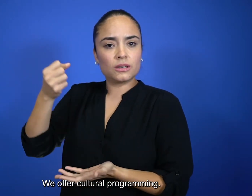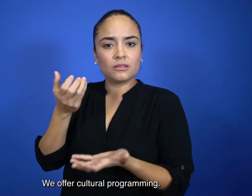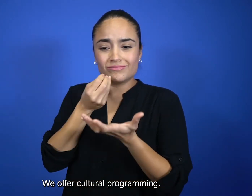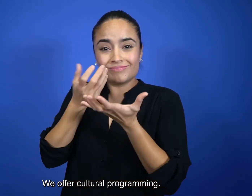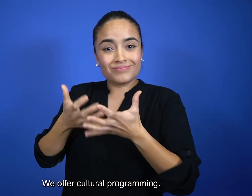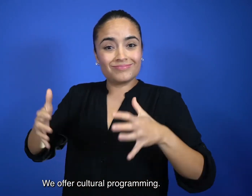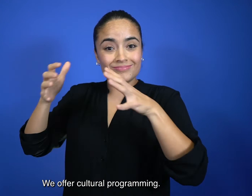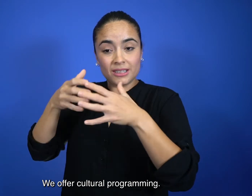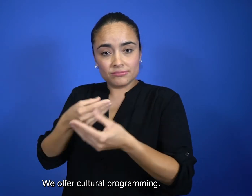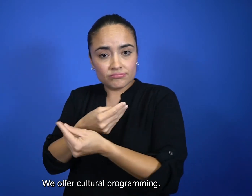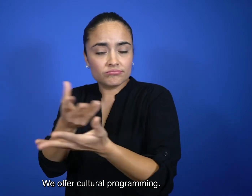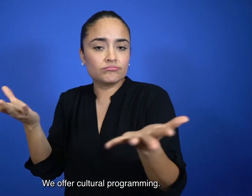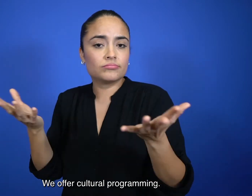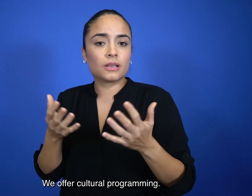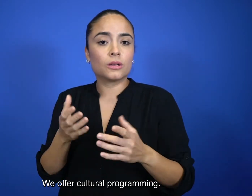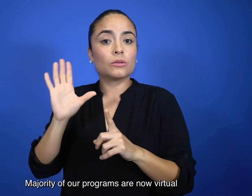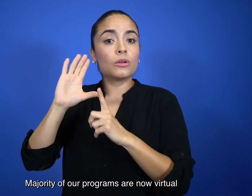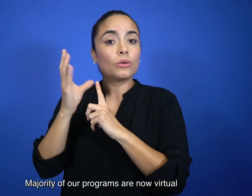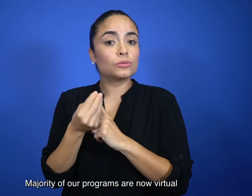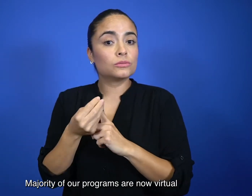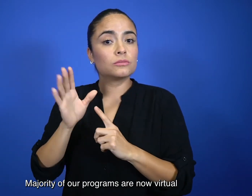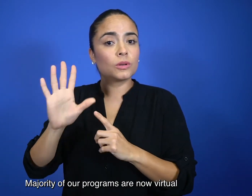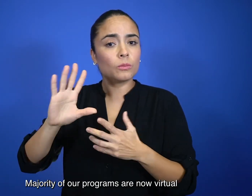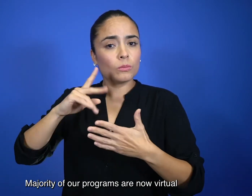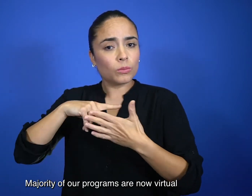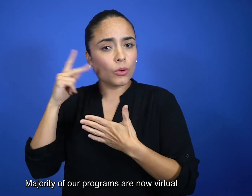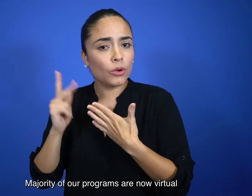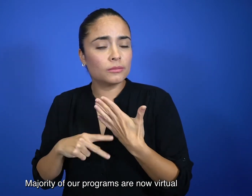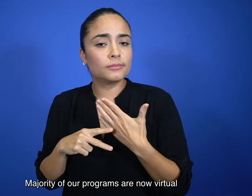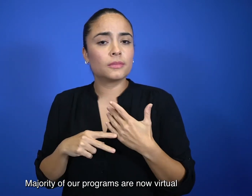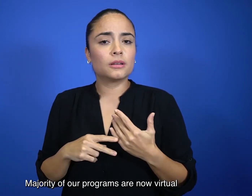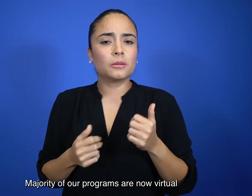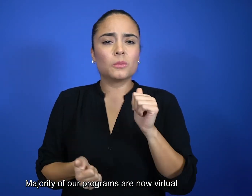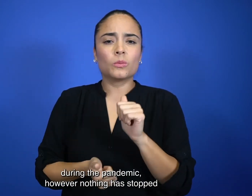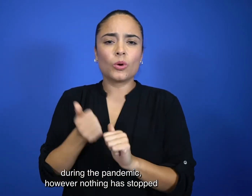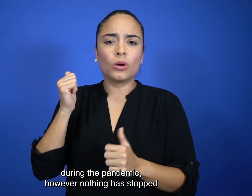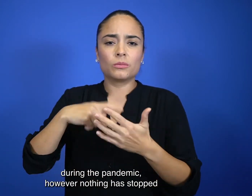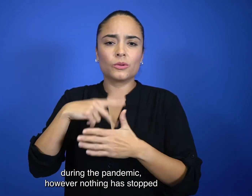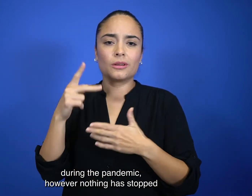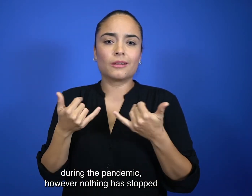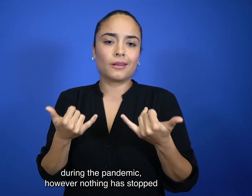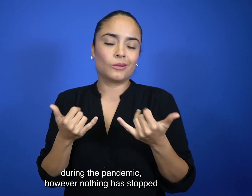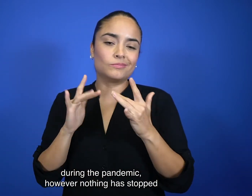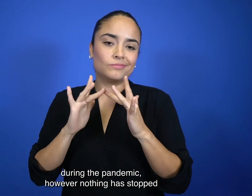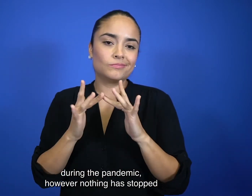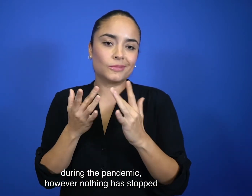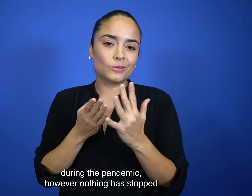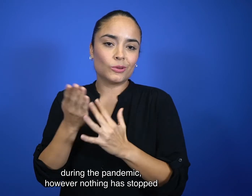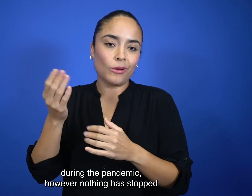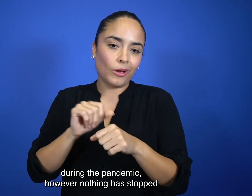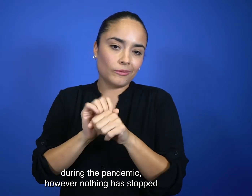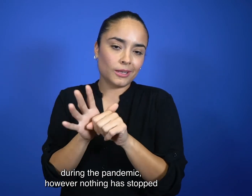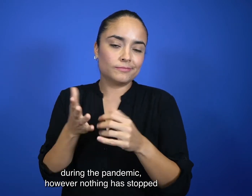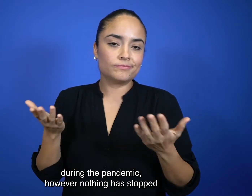offer cultural programming. Majority of our programs are now virtual during the pandemic. However, nothing